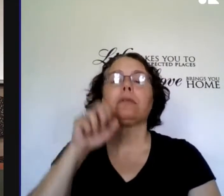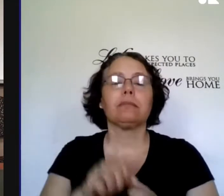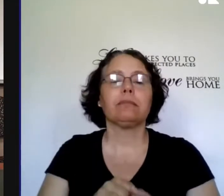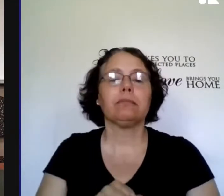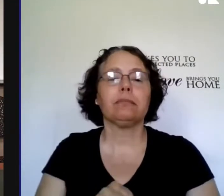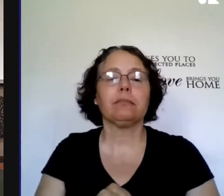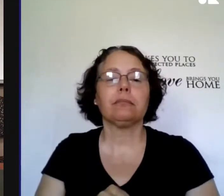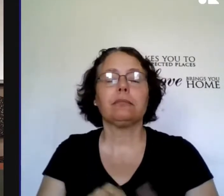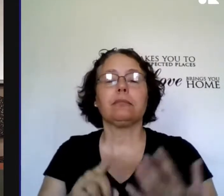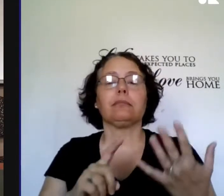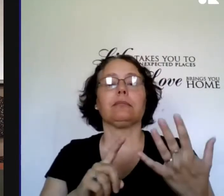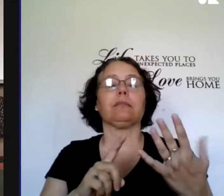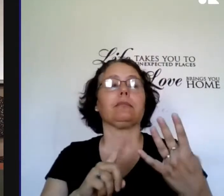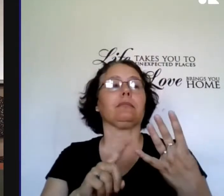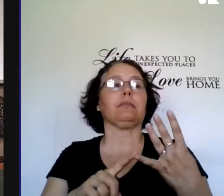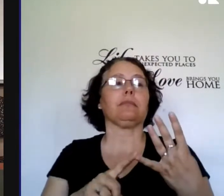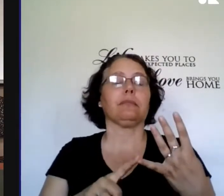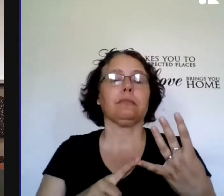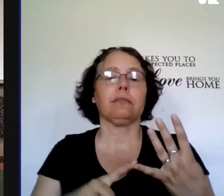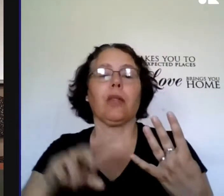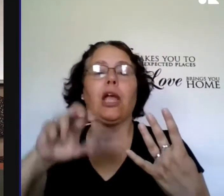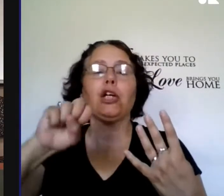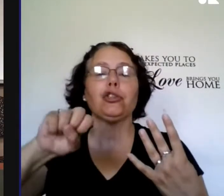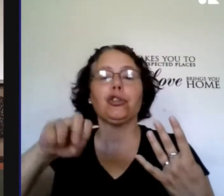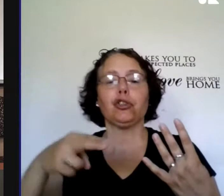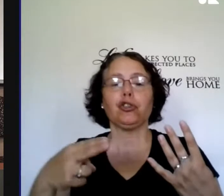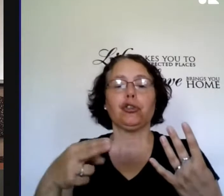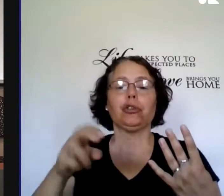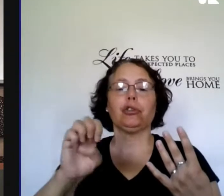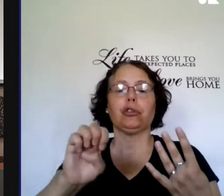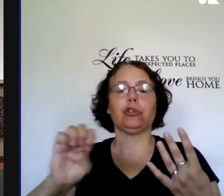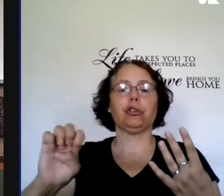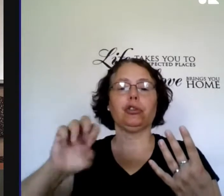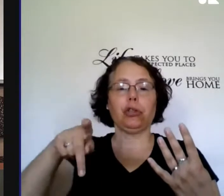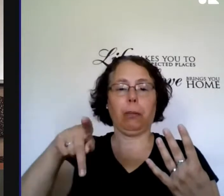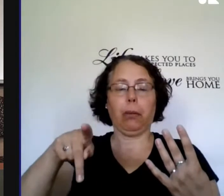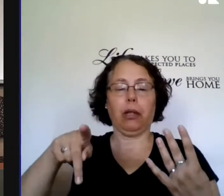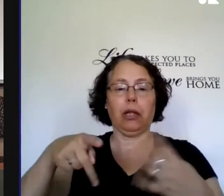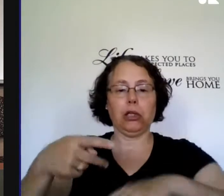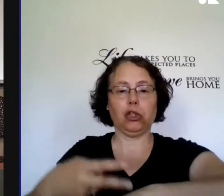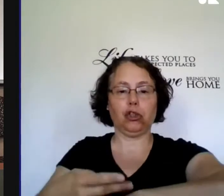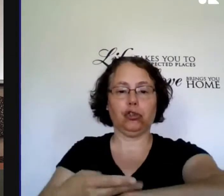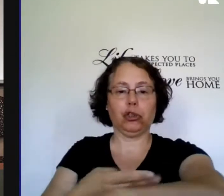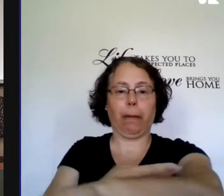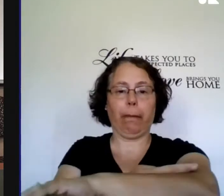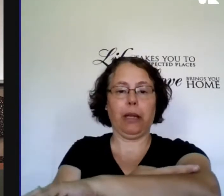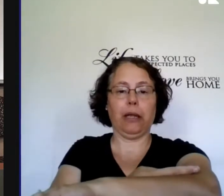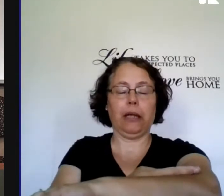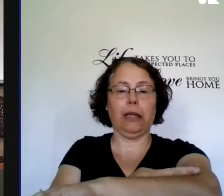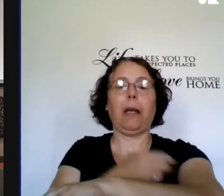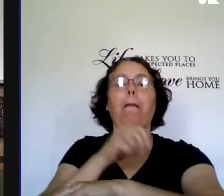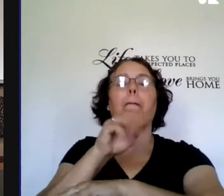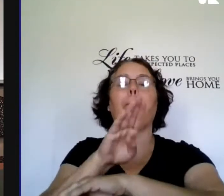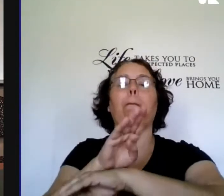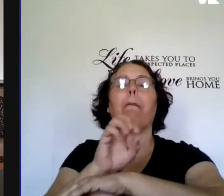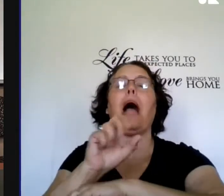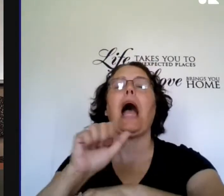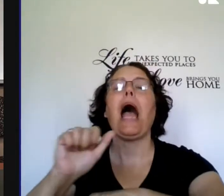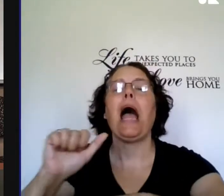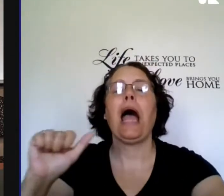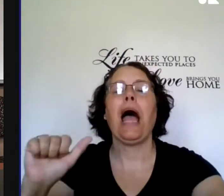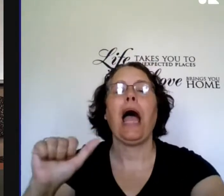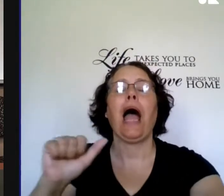Here is a sheep. This sheep is in our story, and it says, bah,